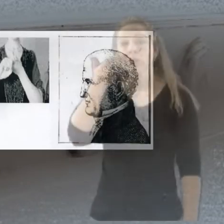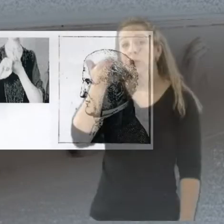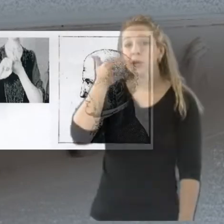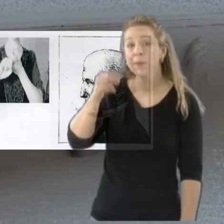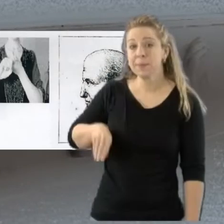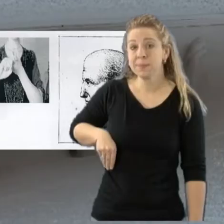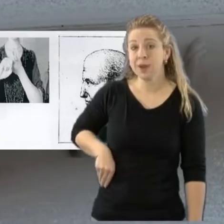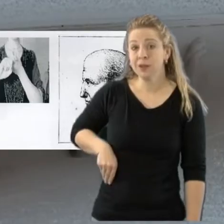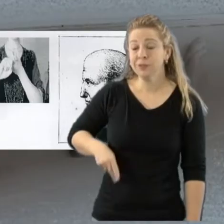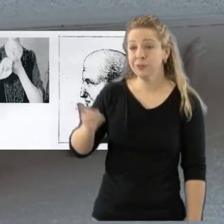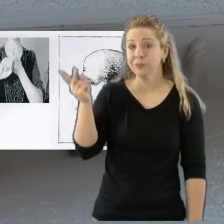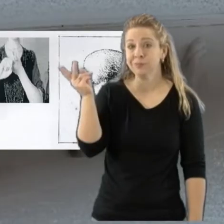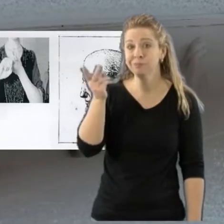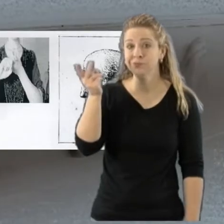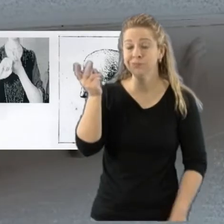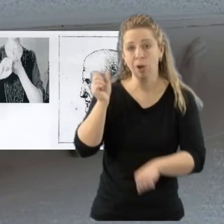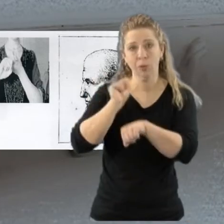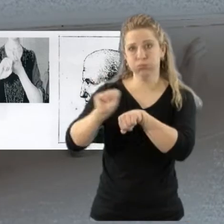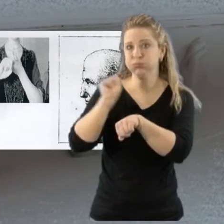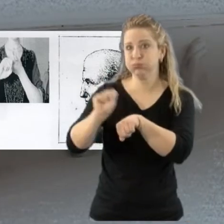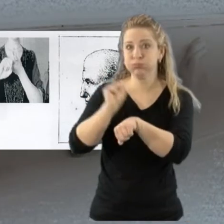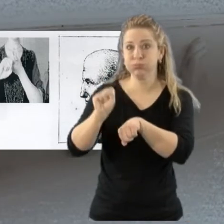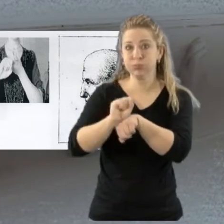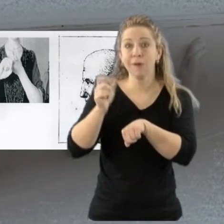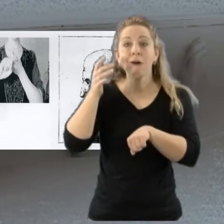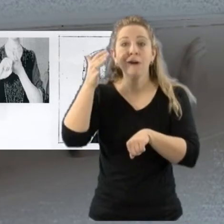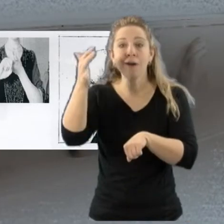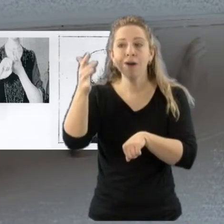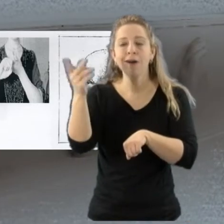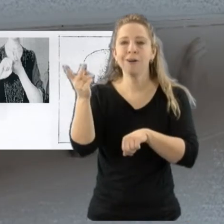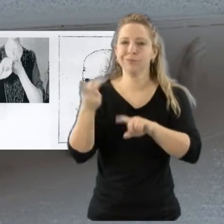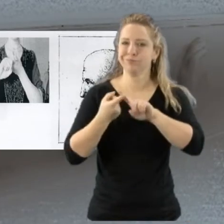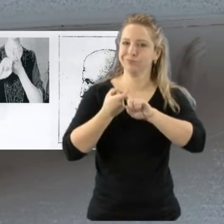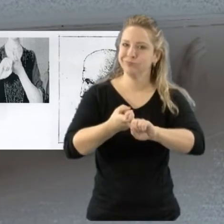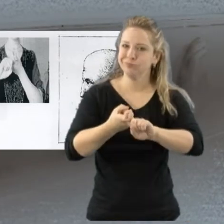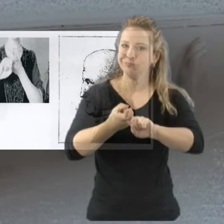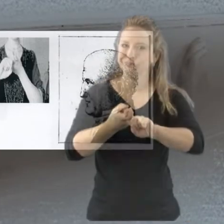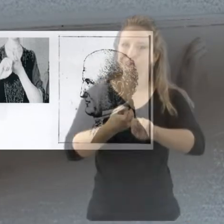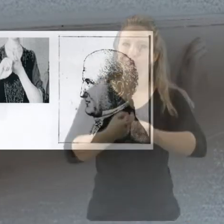Clerc and Massot worked together a lot. They became good friends.